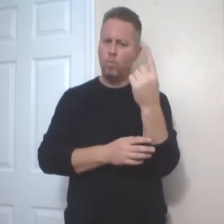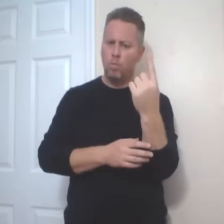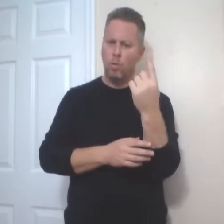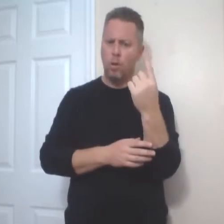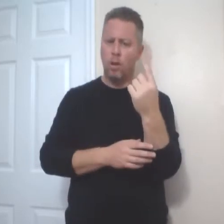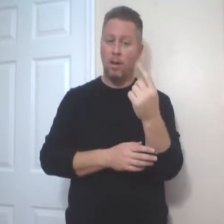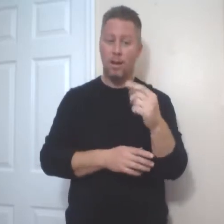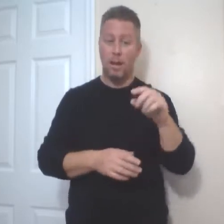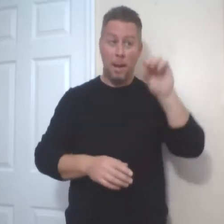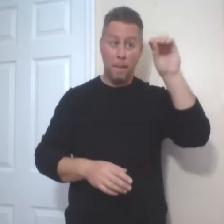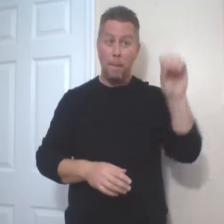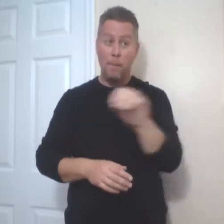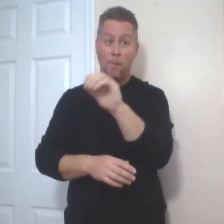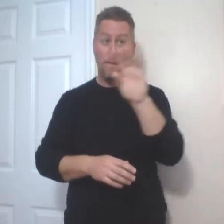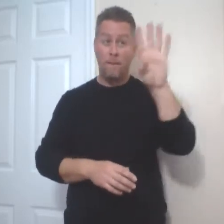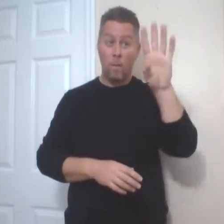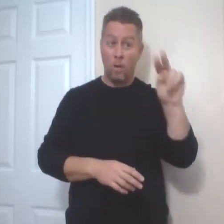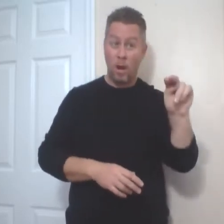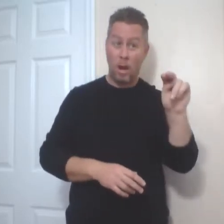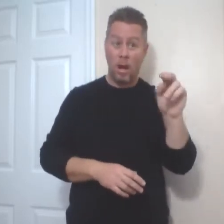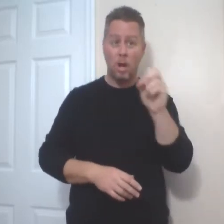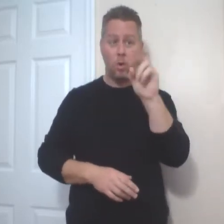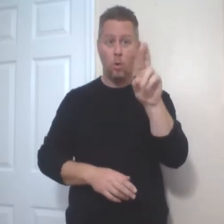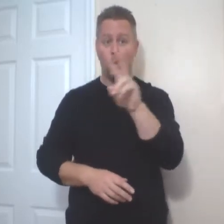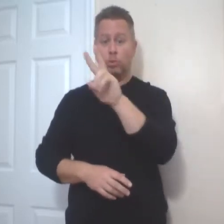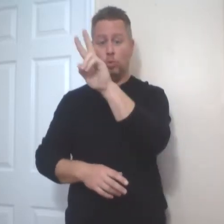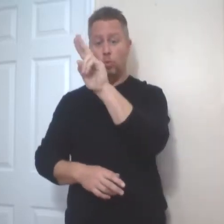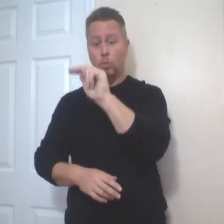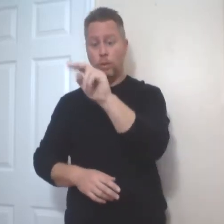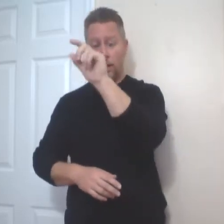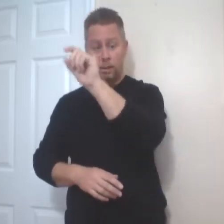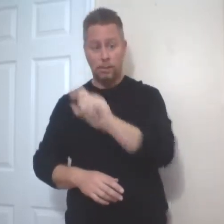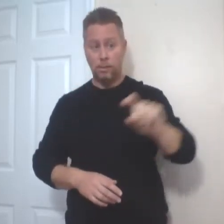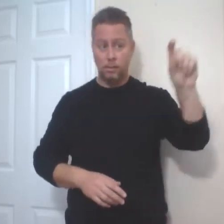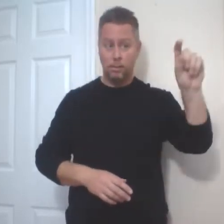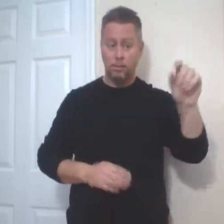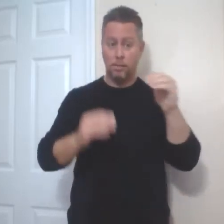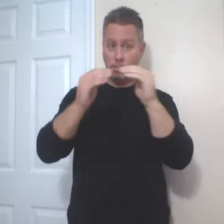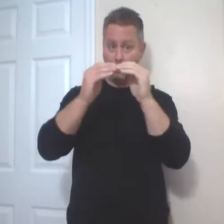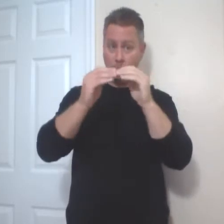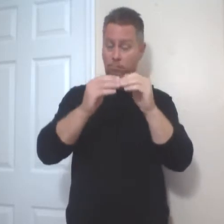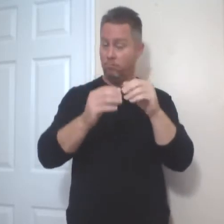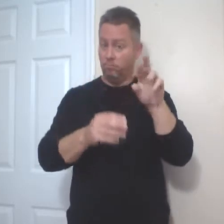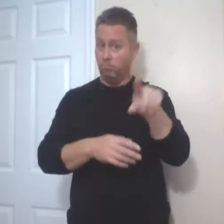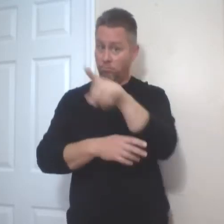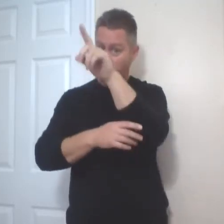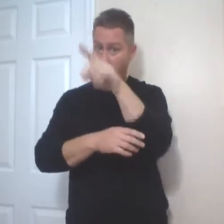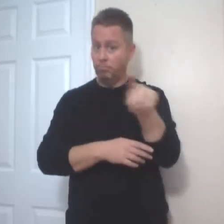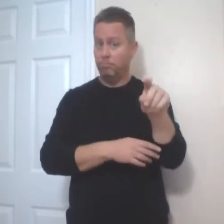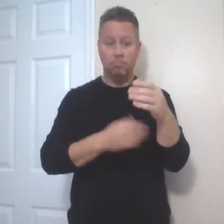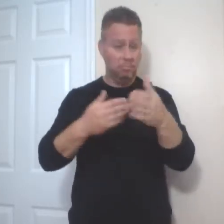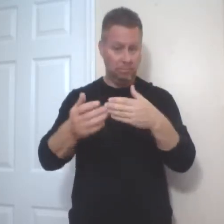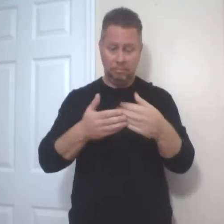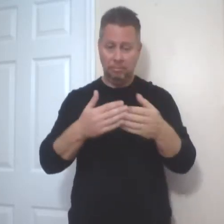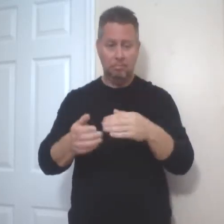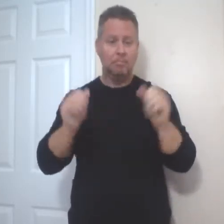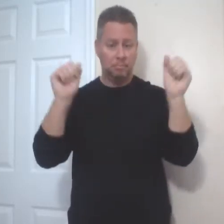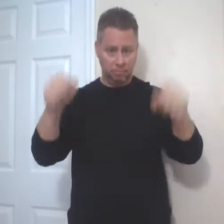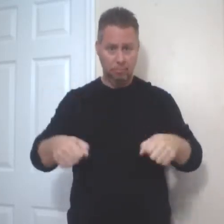the 4n to the left side or the 2n to the right side. Whatever way you choose, it doesn't matter. You're going to get the